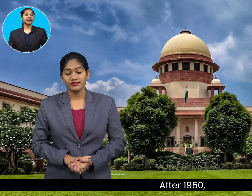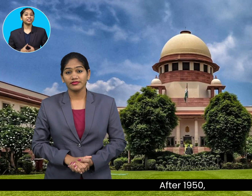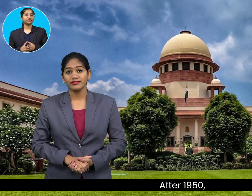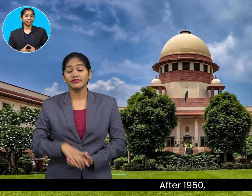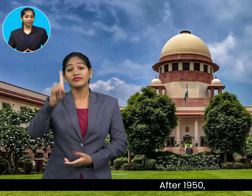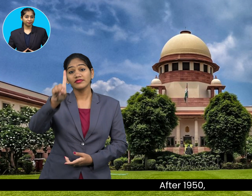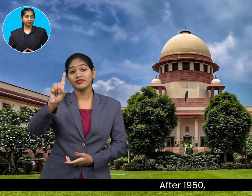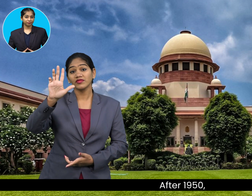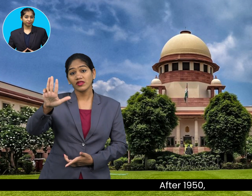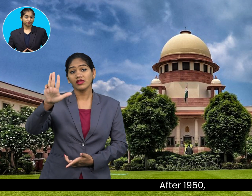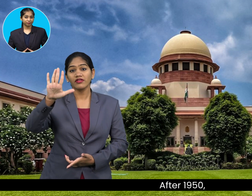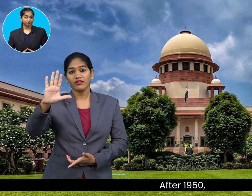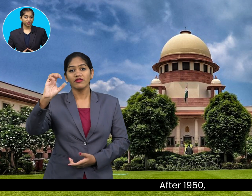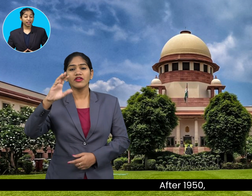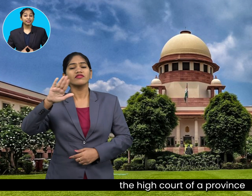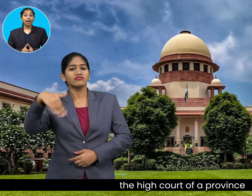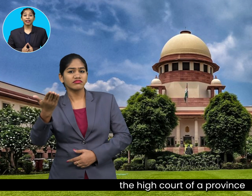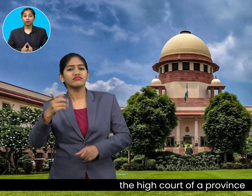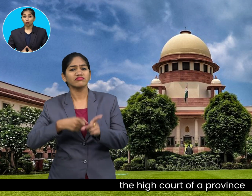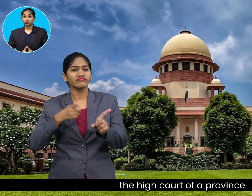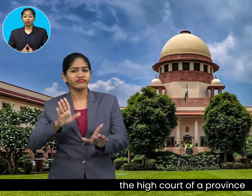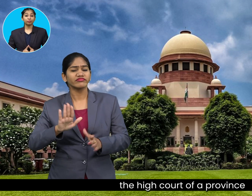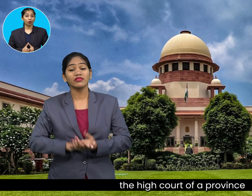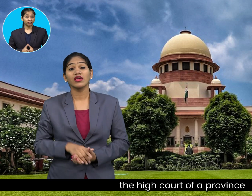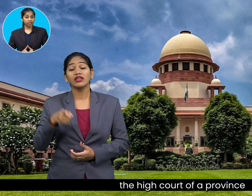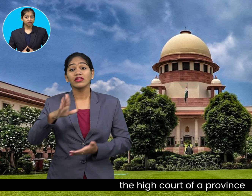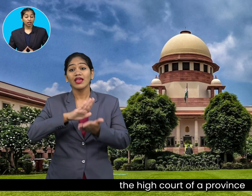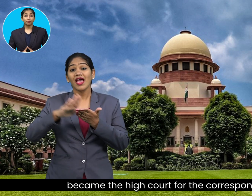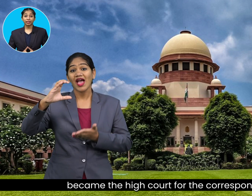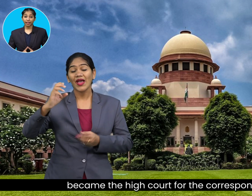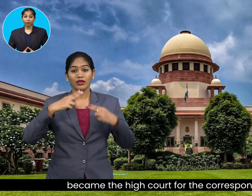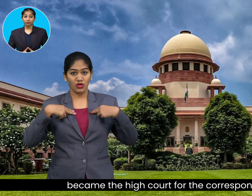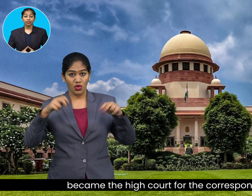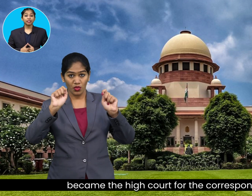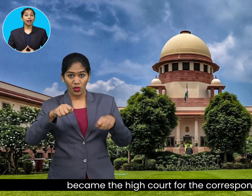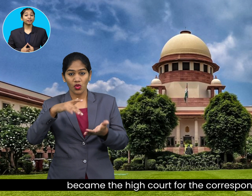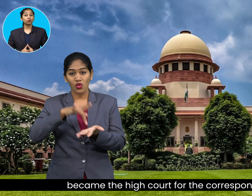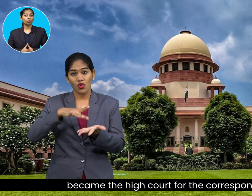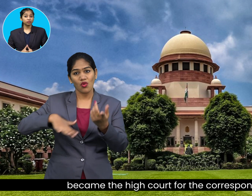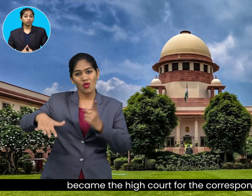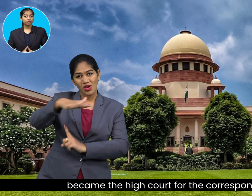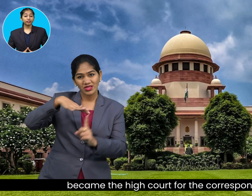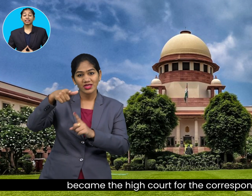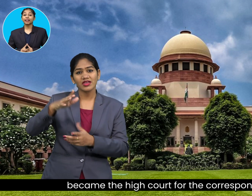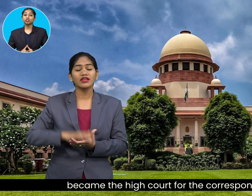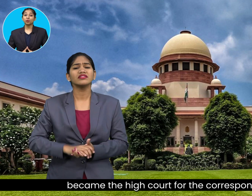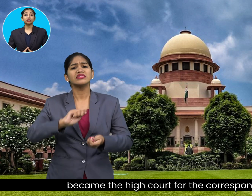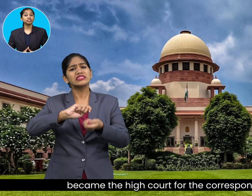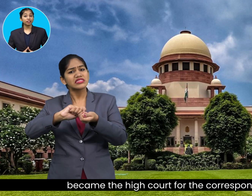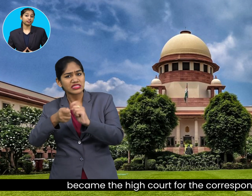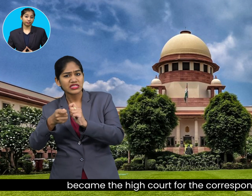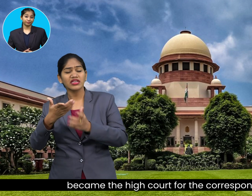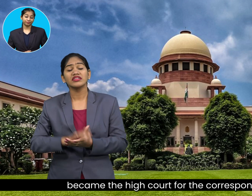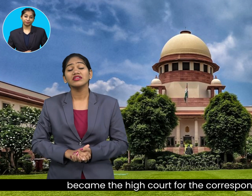After 1950, the High Court of a province became the High Court for the